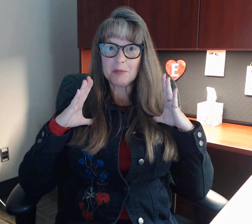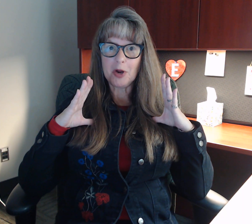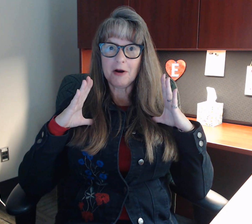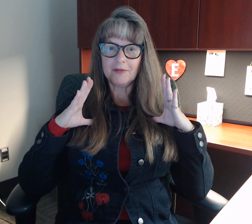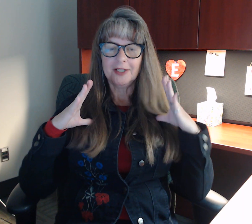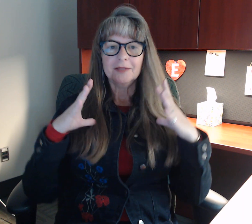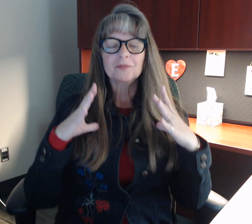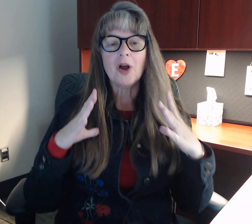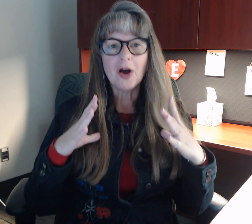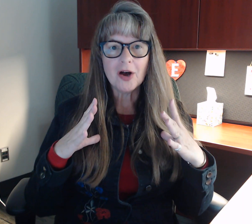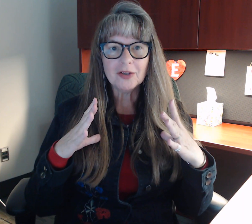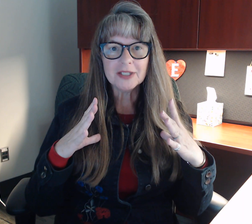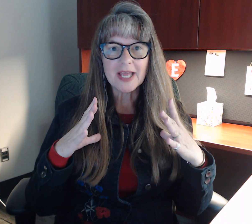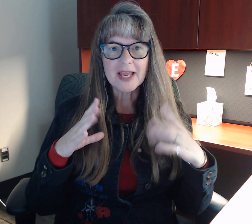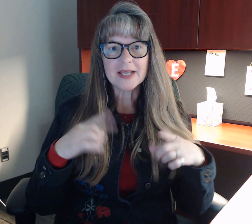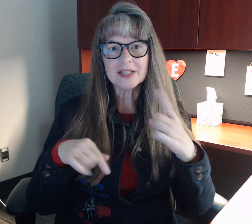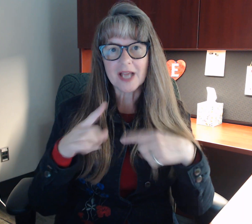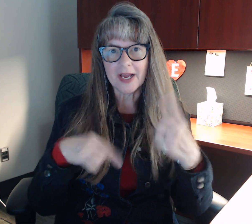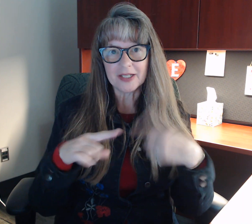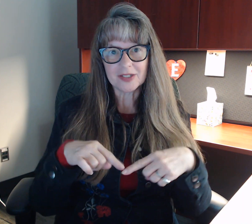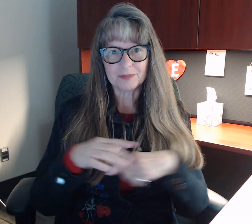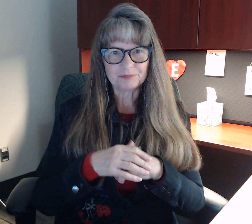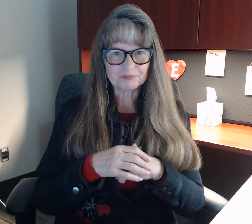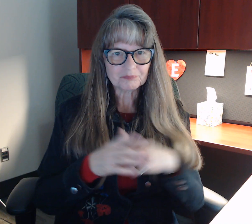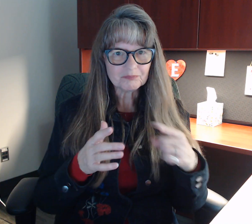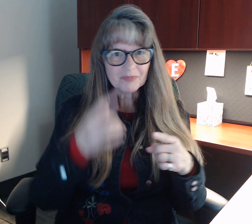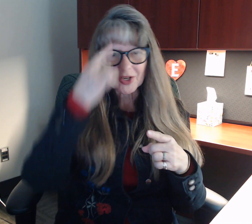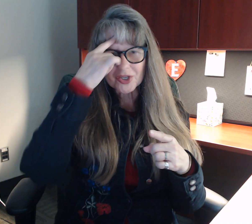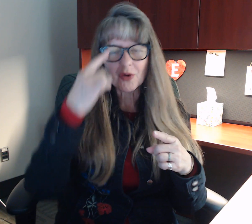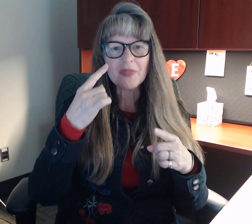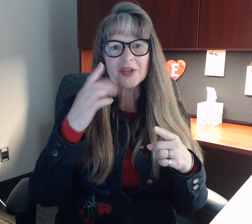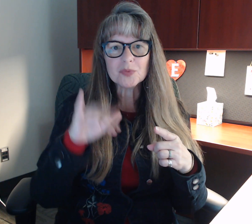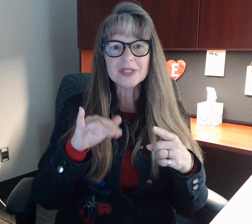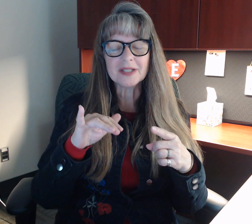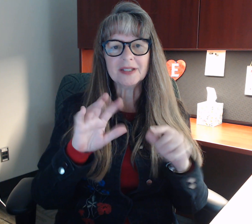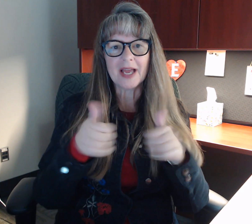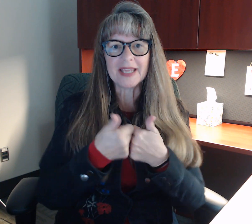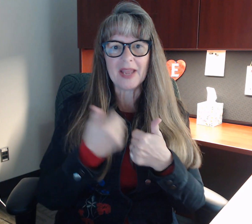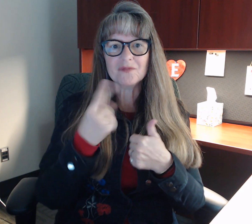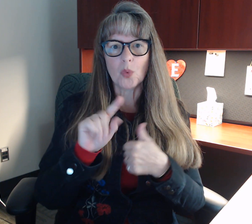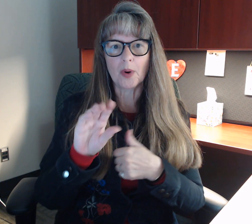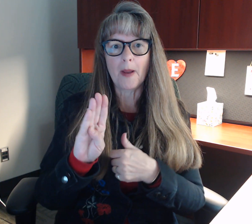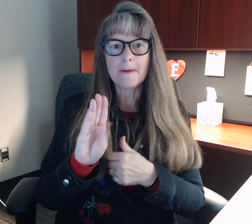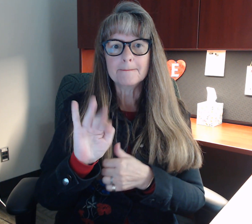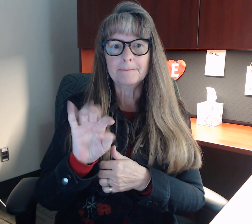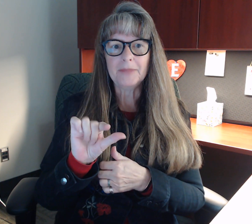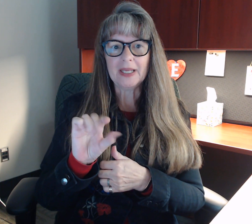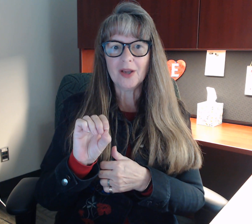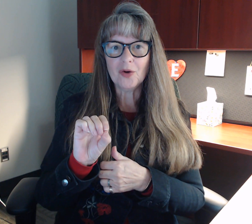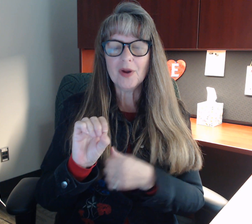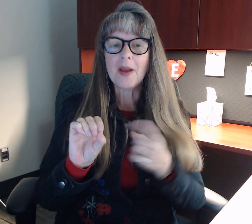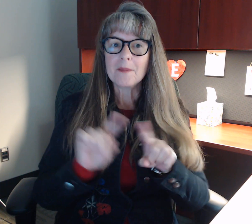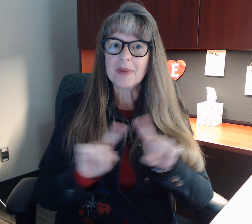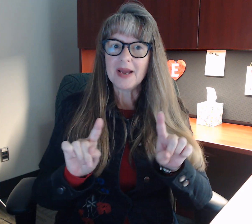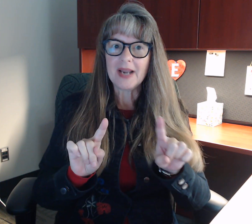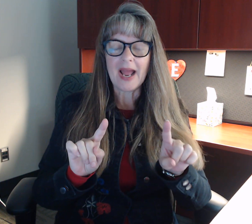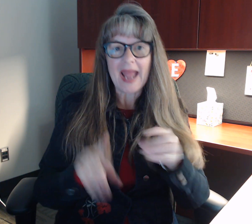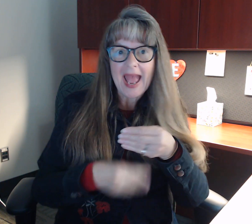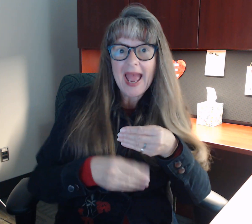off. Holiday signs. So this was a game for bingo, but I